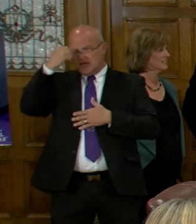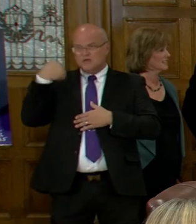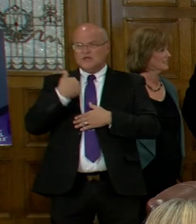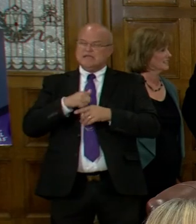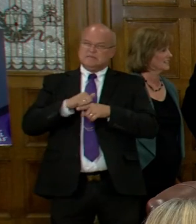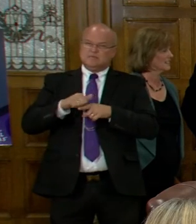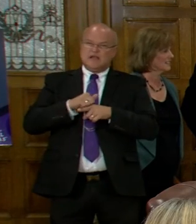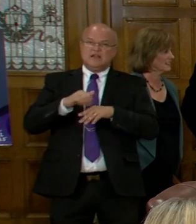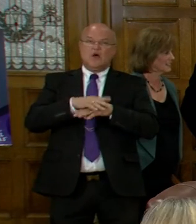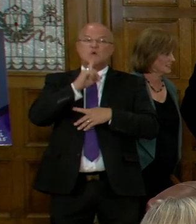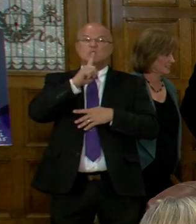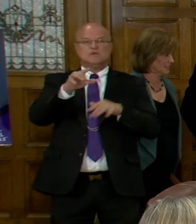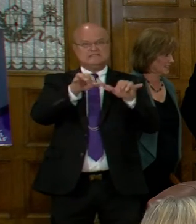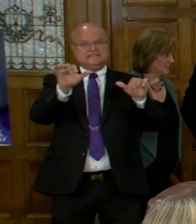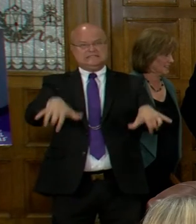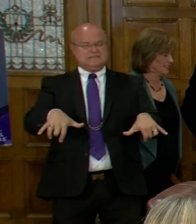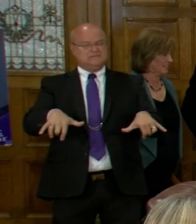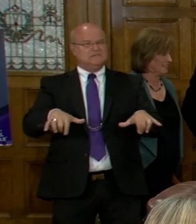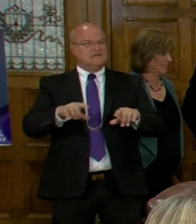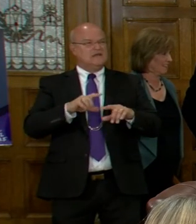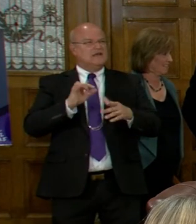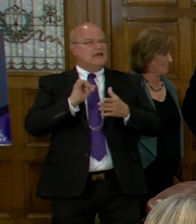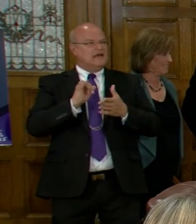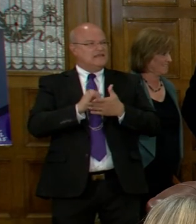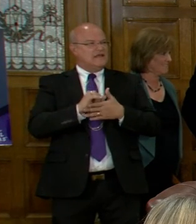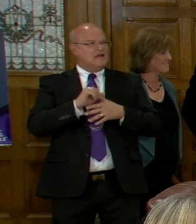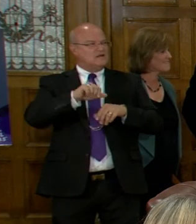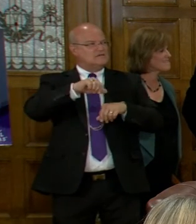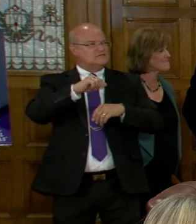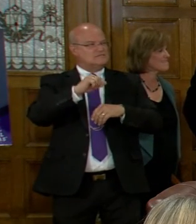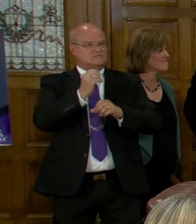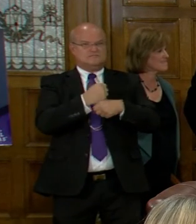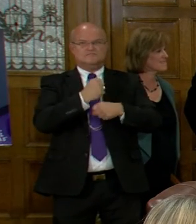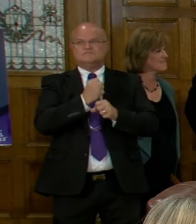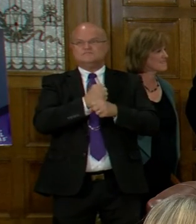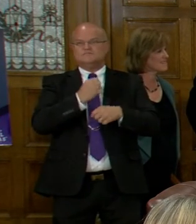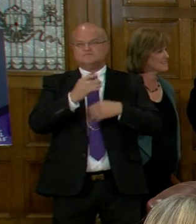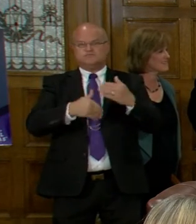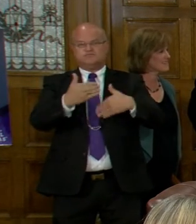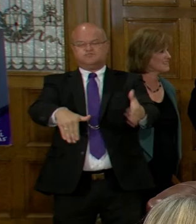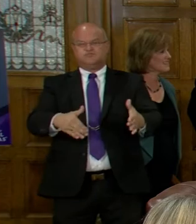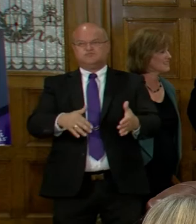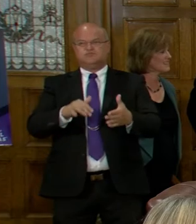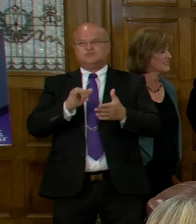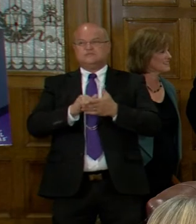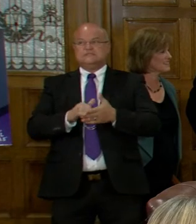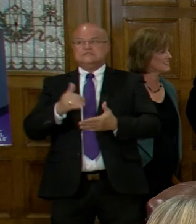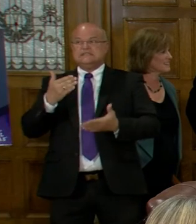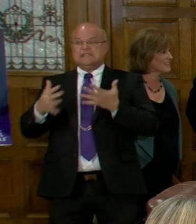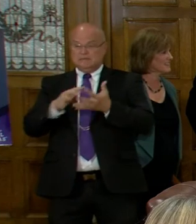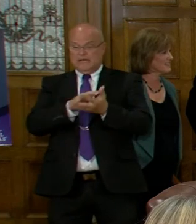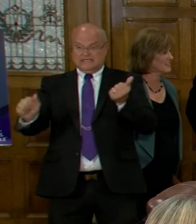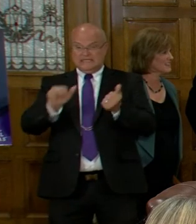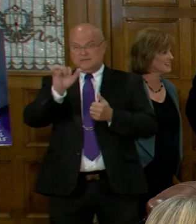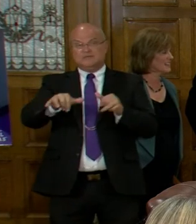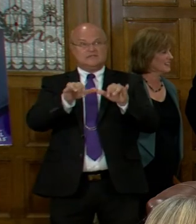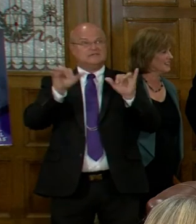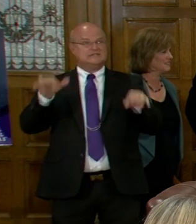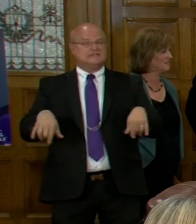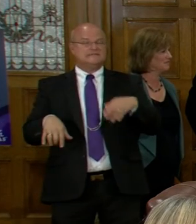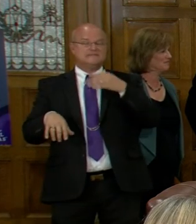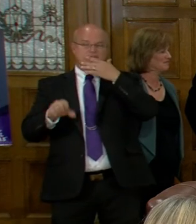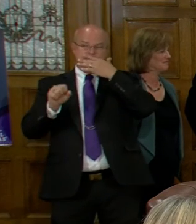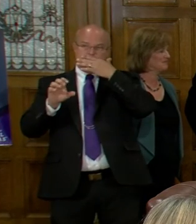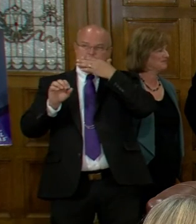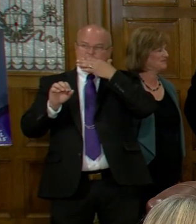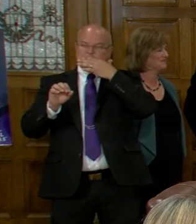have to practice on real systems that are in production. Well, that might damage those systems.